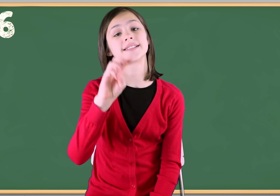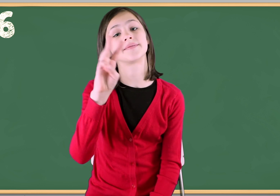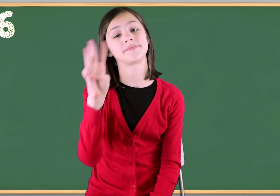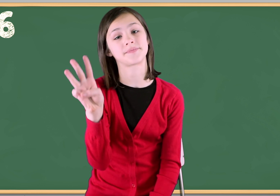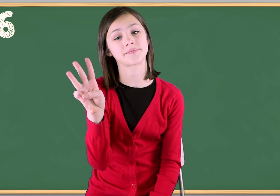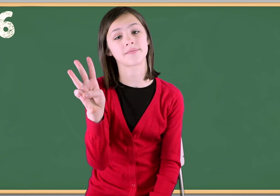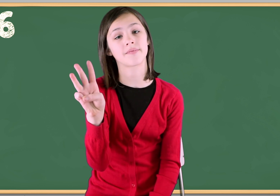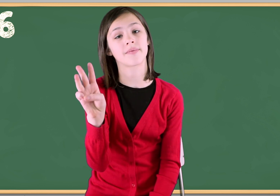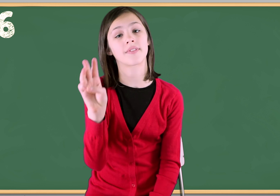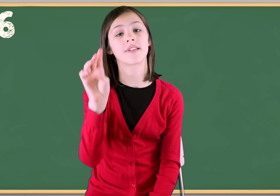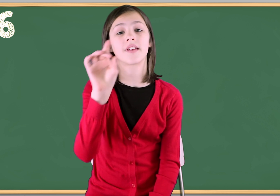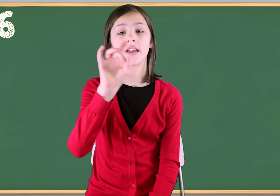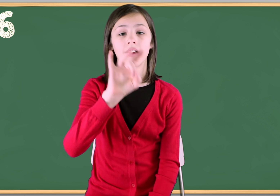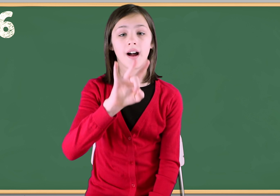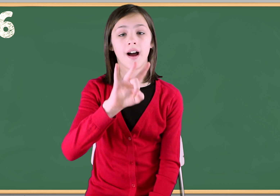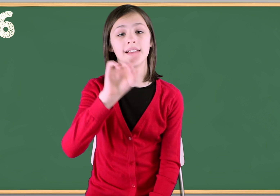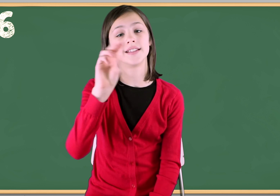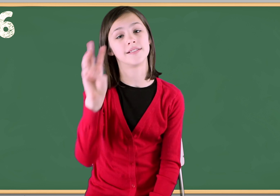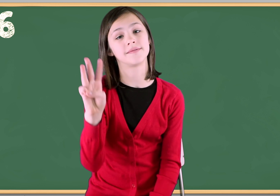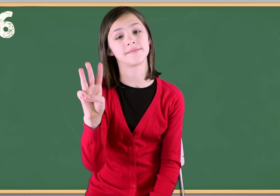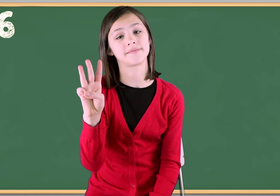86, high, low,